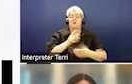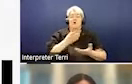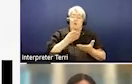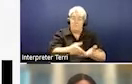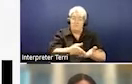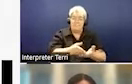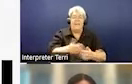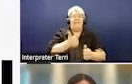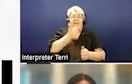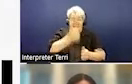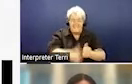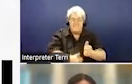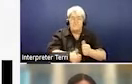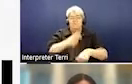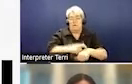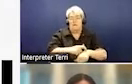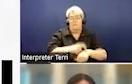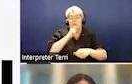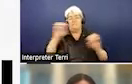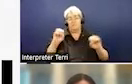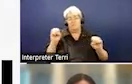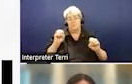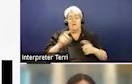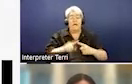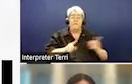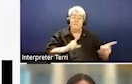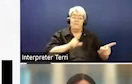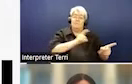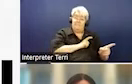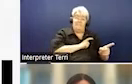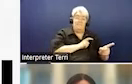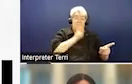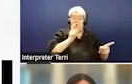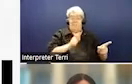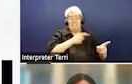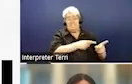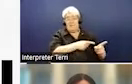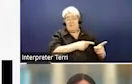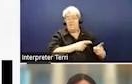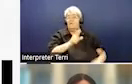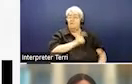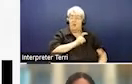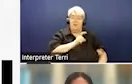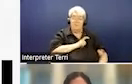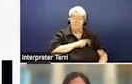crisis call. Mhm. In addition, when they're not needed, basically law enforcement is just standing around